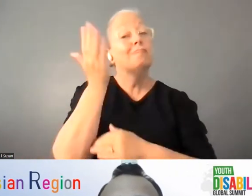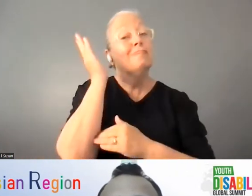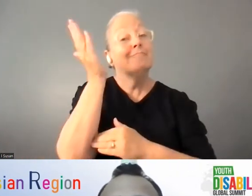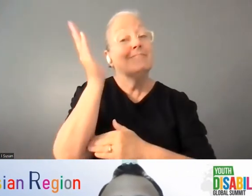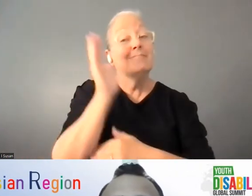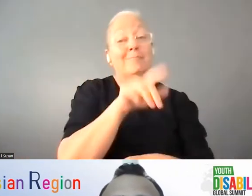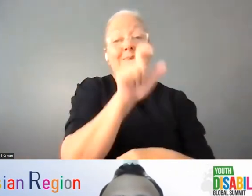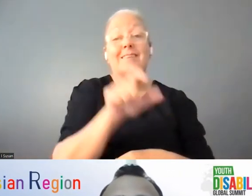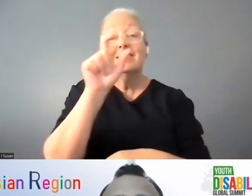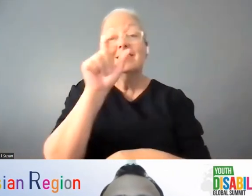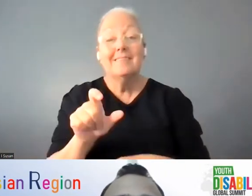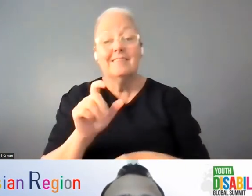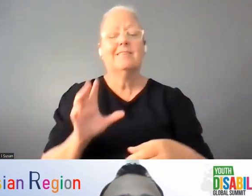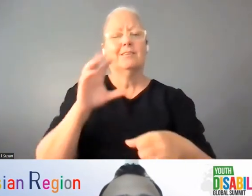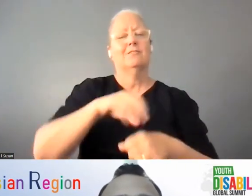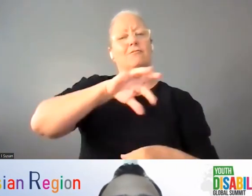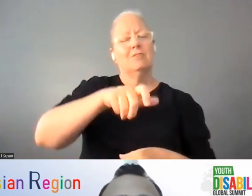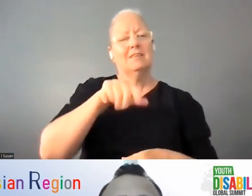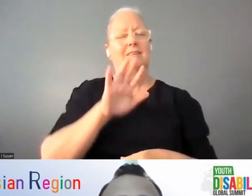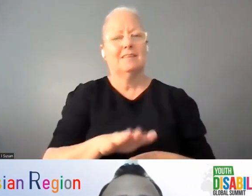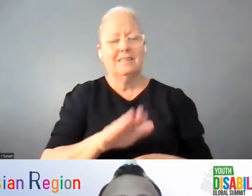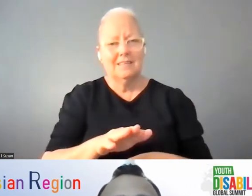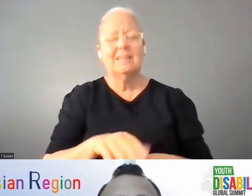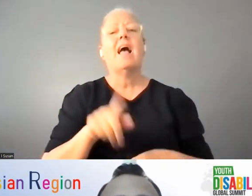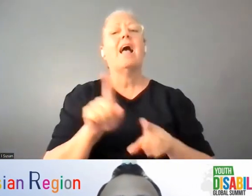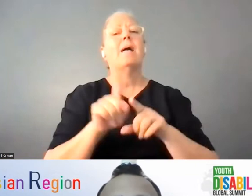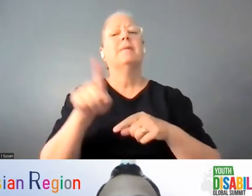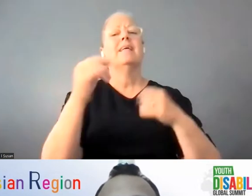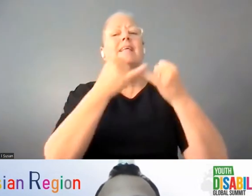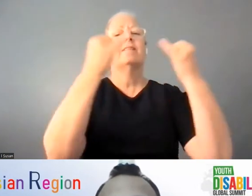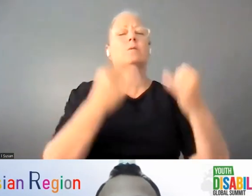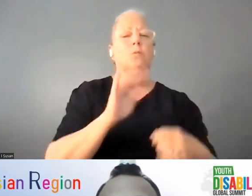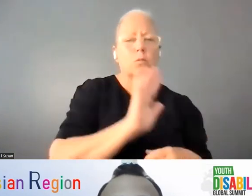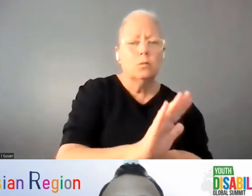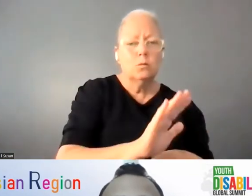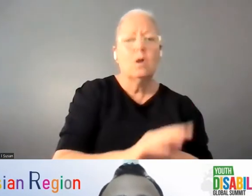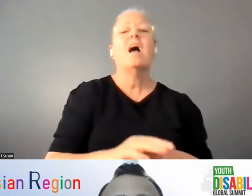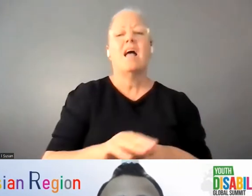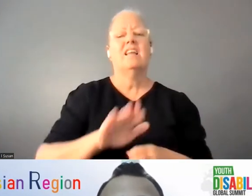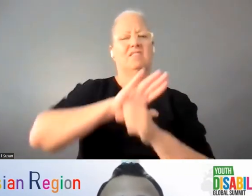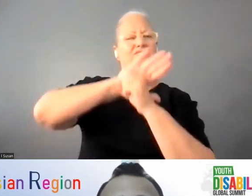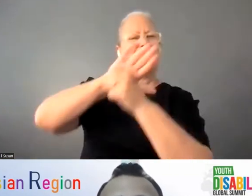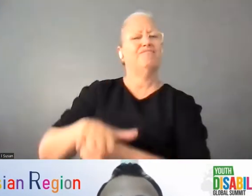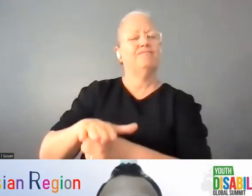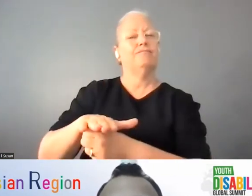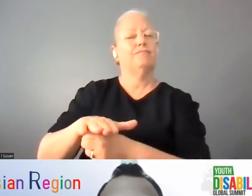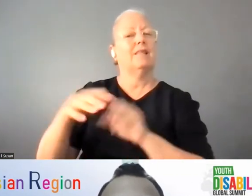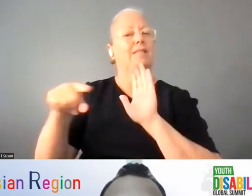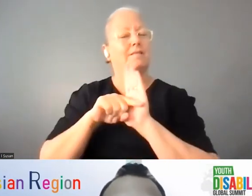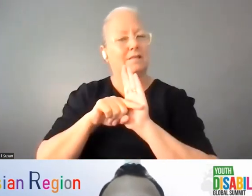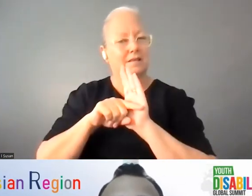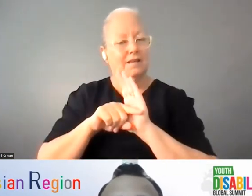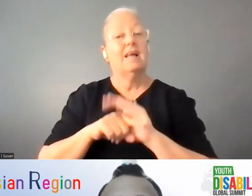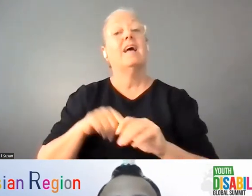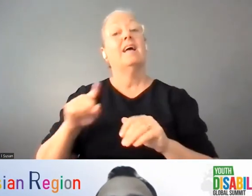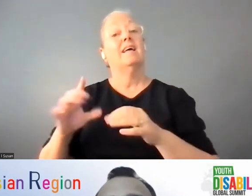this regional event on deinstitutionalization and human degrading treatment to contribute to the